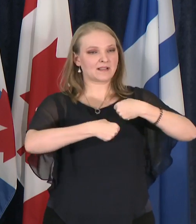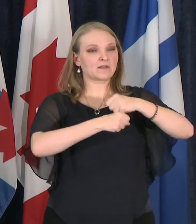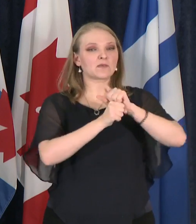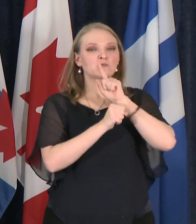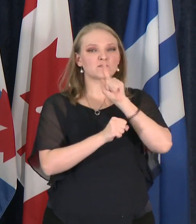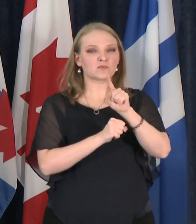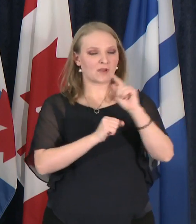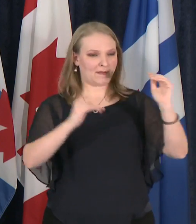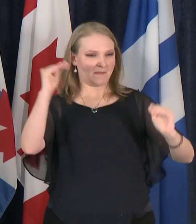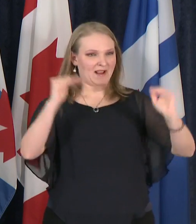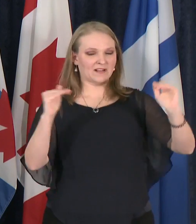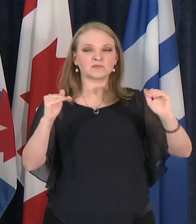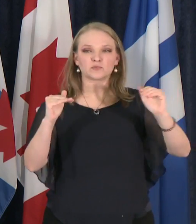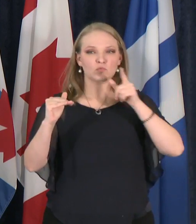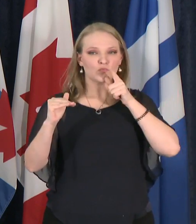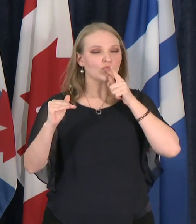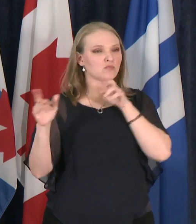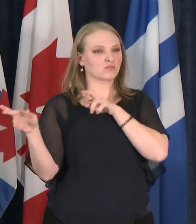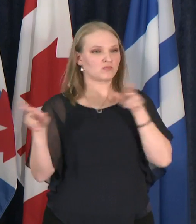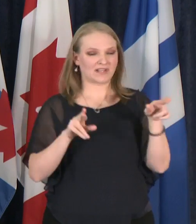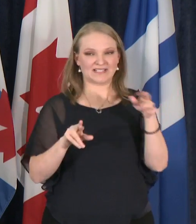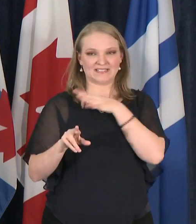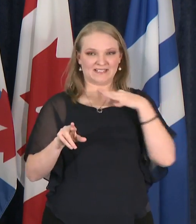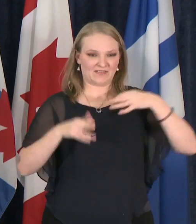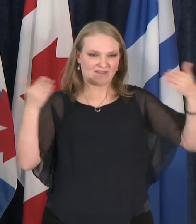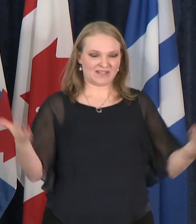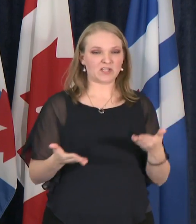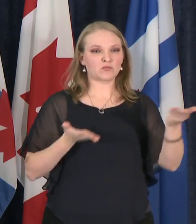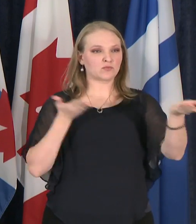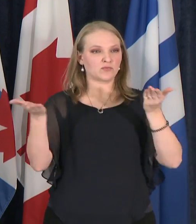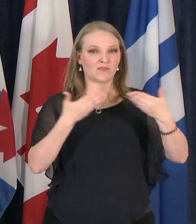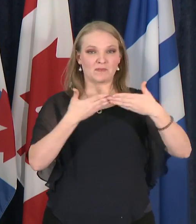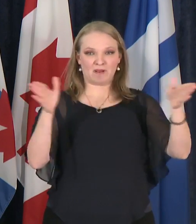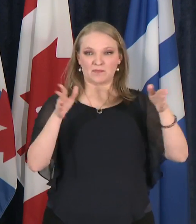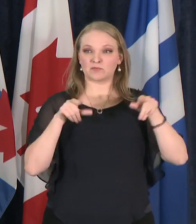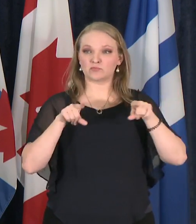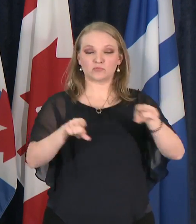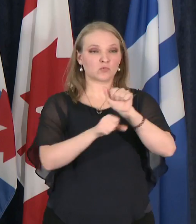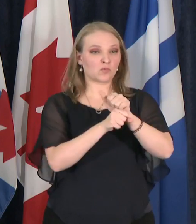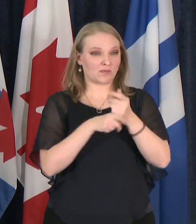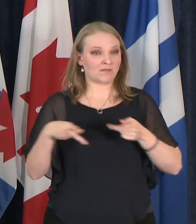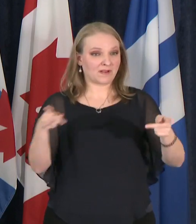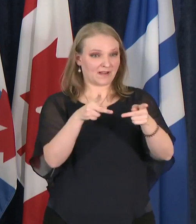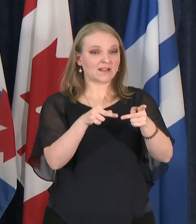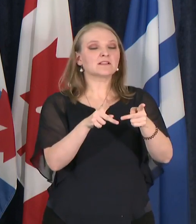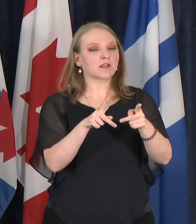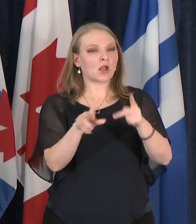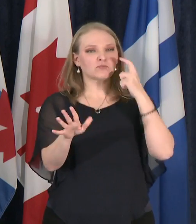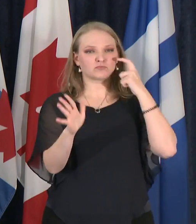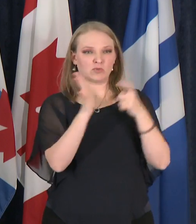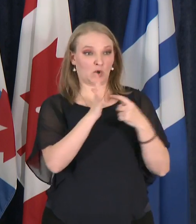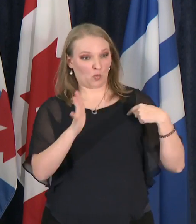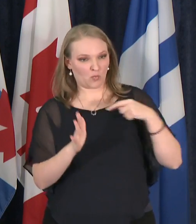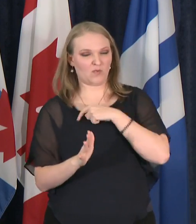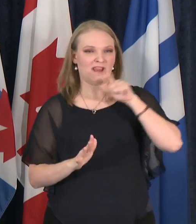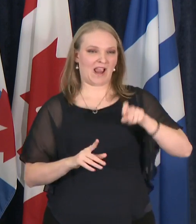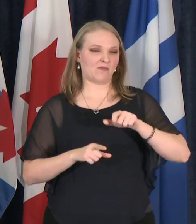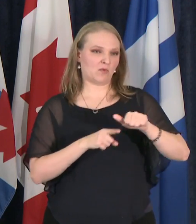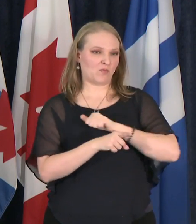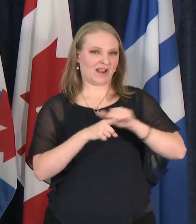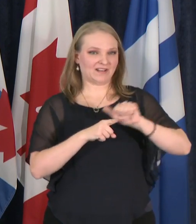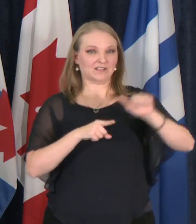balance of employees available to service the public in the workplace, while recognizing that we too need to practice